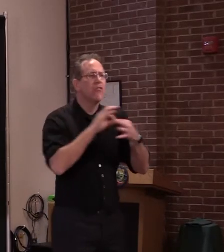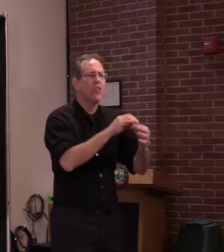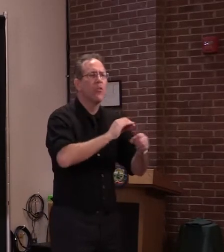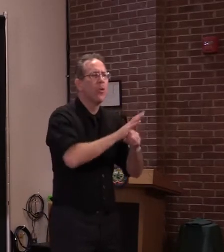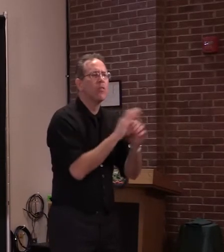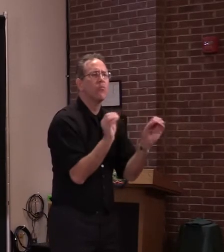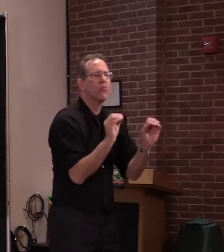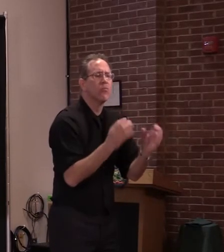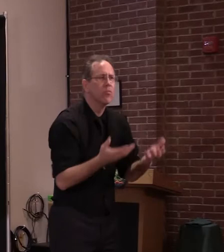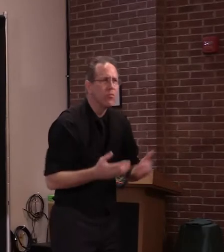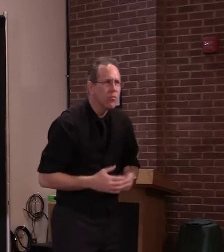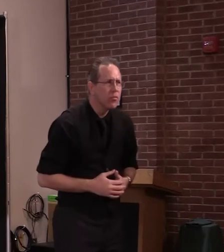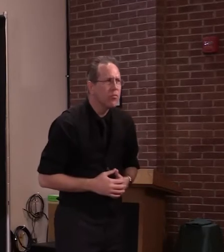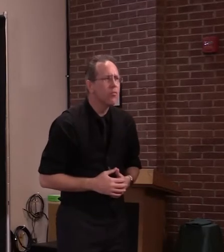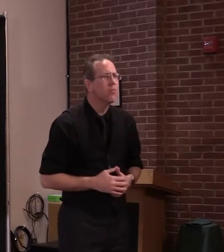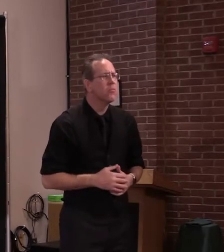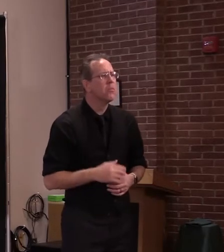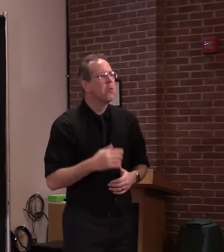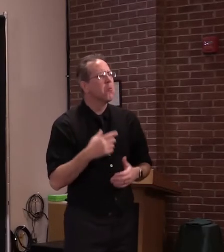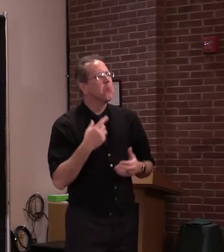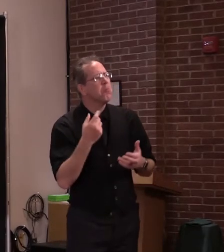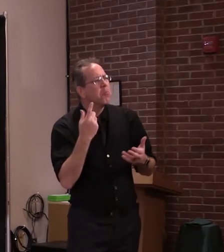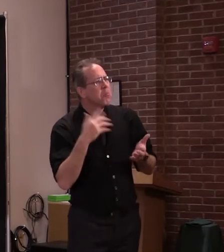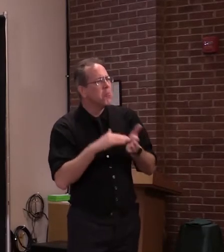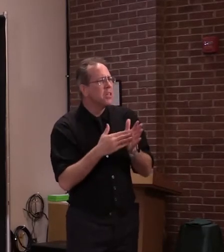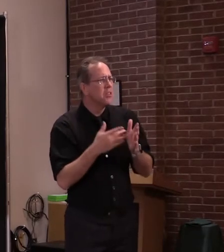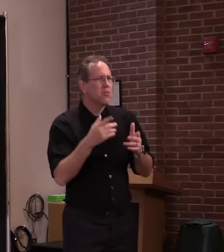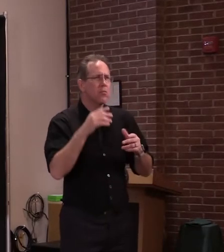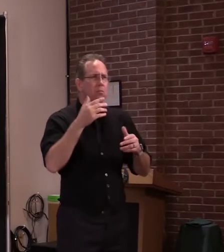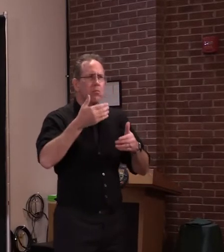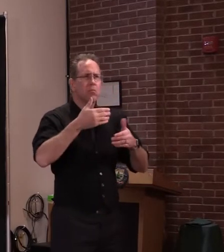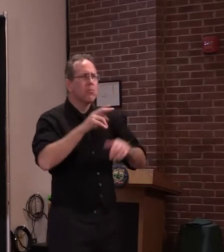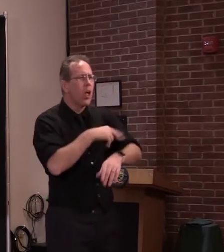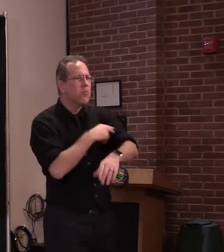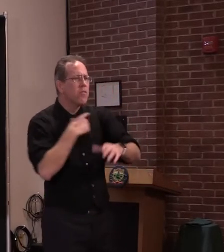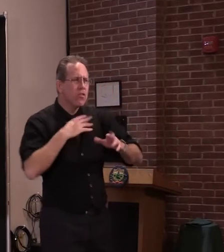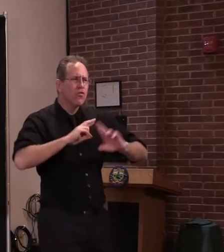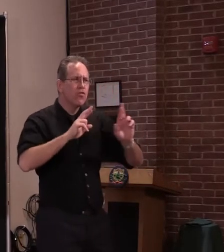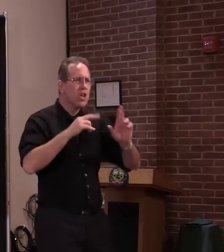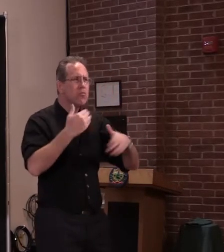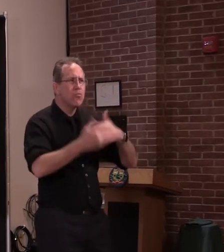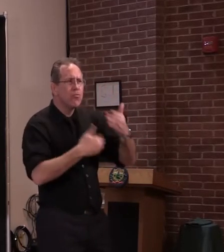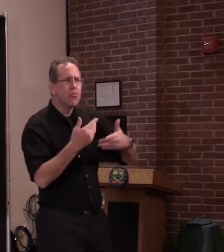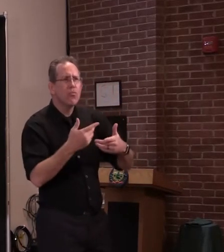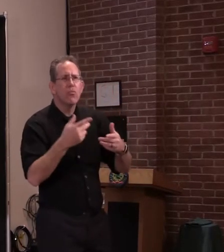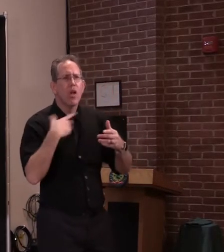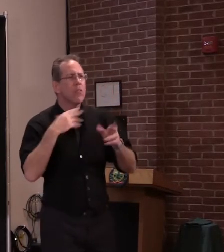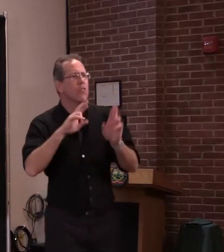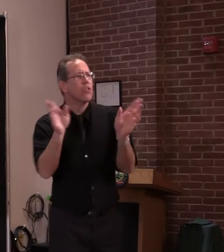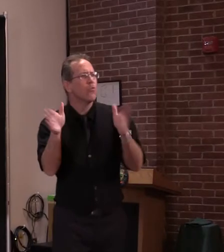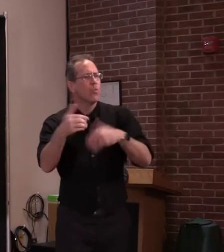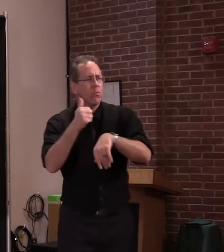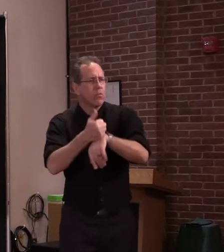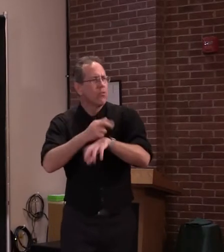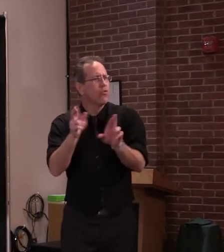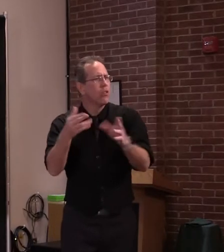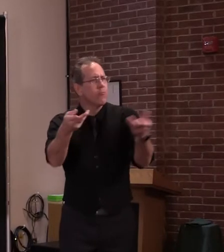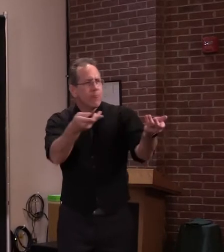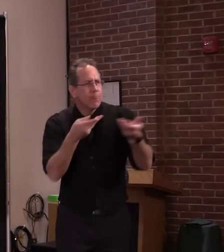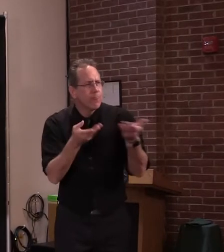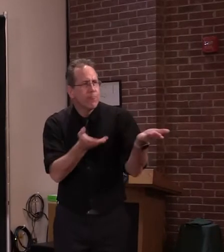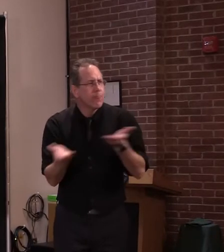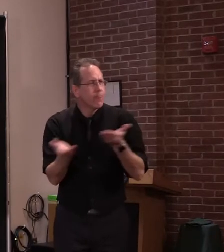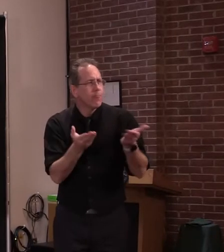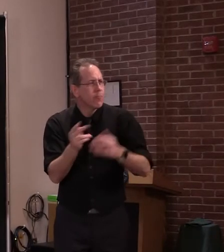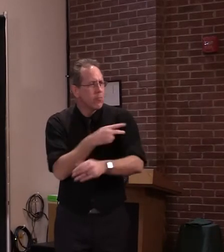we're prepared with the extra isolation requirements that we need for these patients. We also expect that there will be children